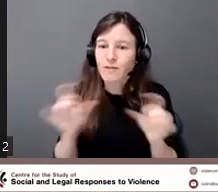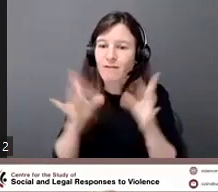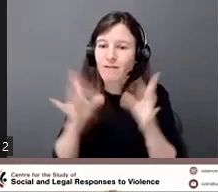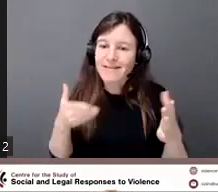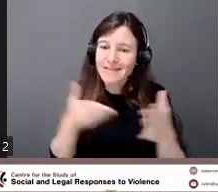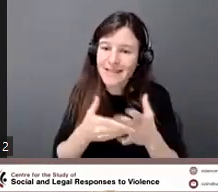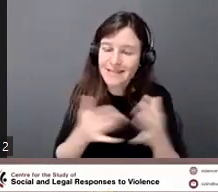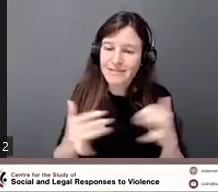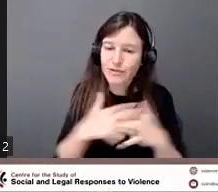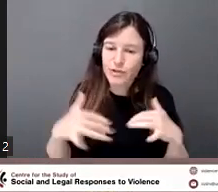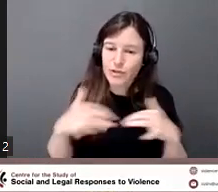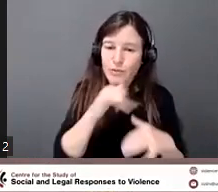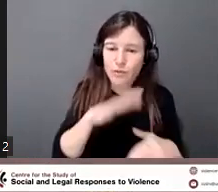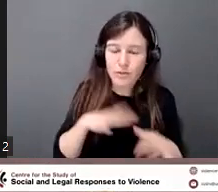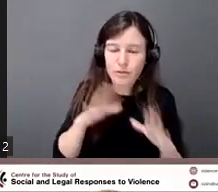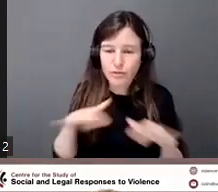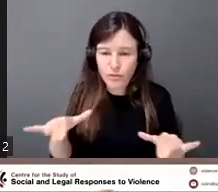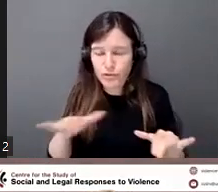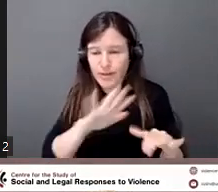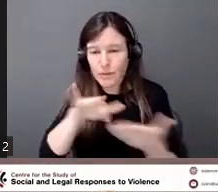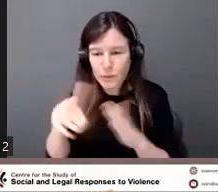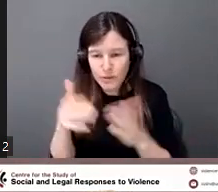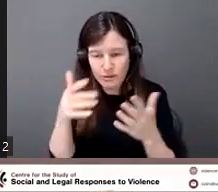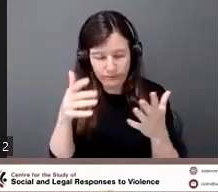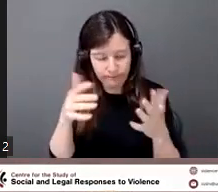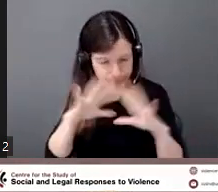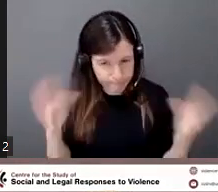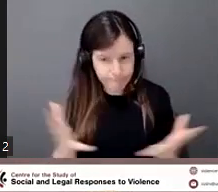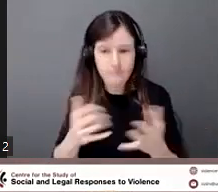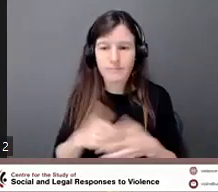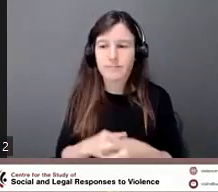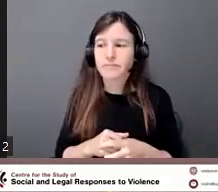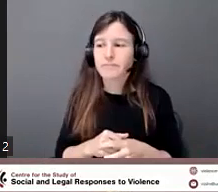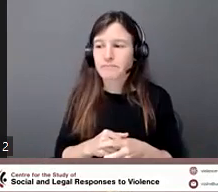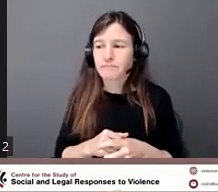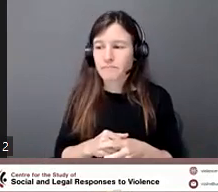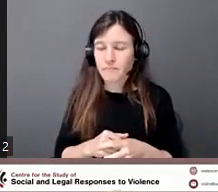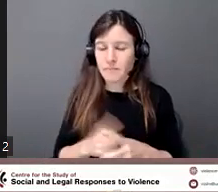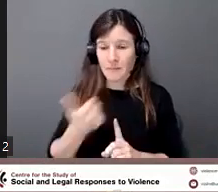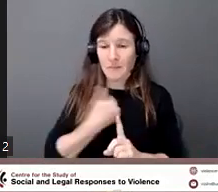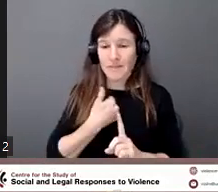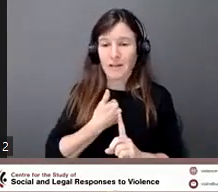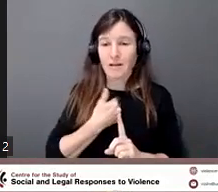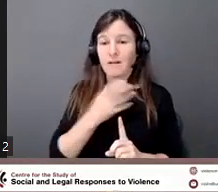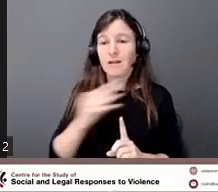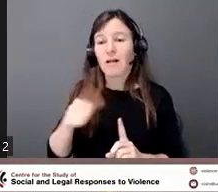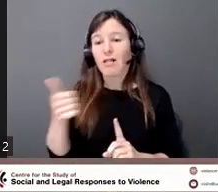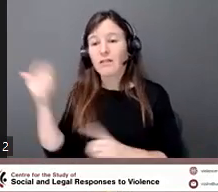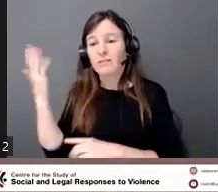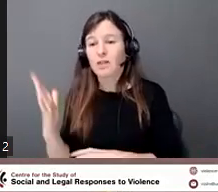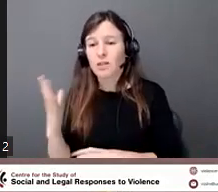I want to begin today by underscoring, as many of you know, that when I and others speak about femicide,